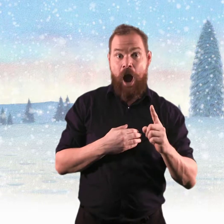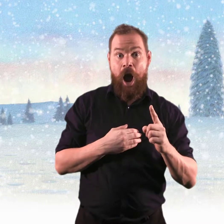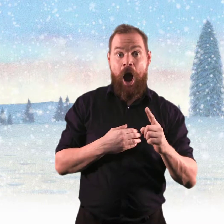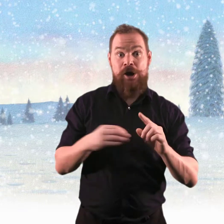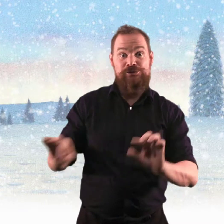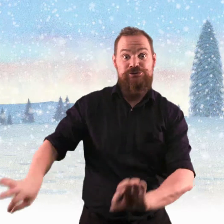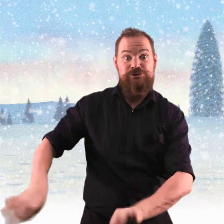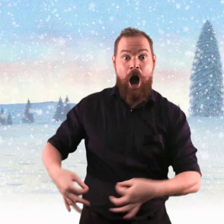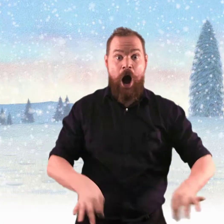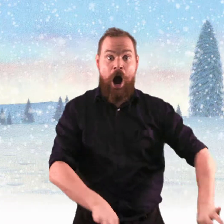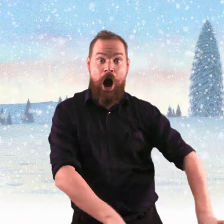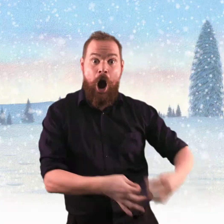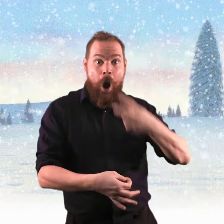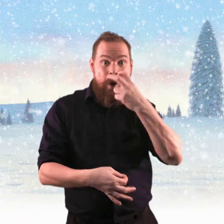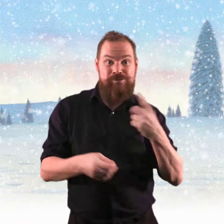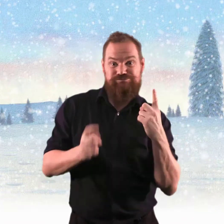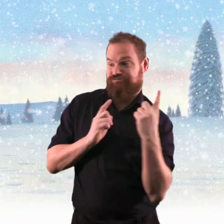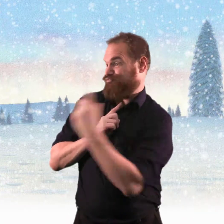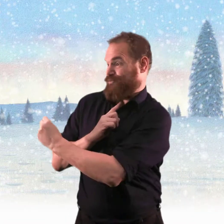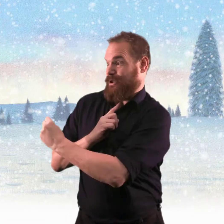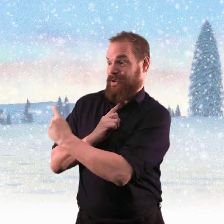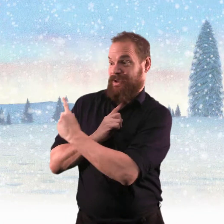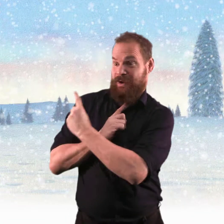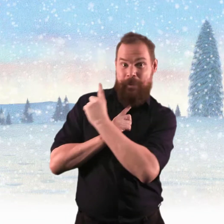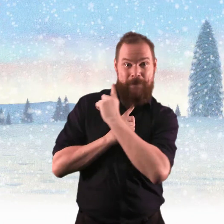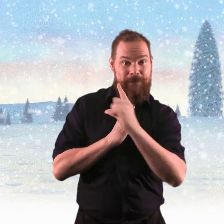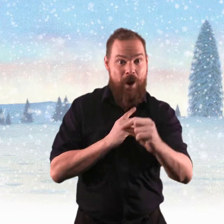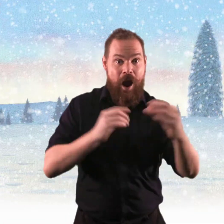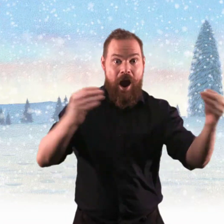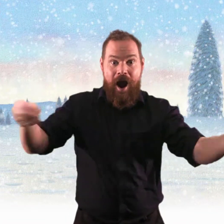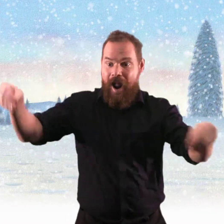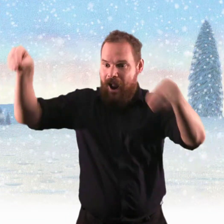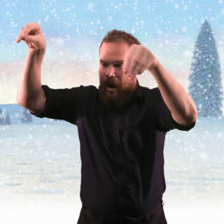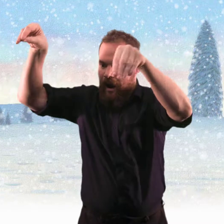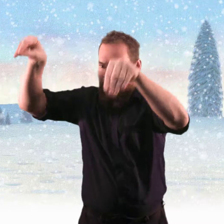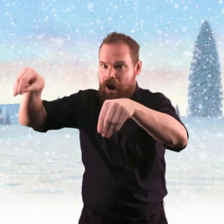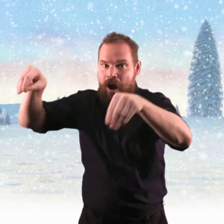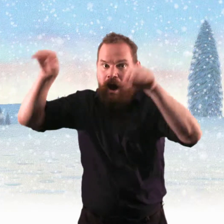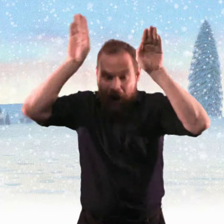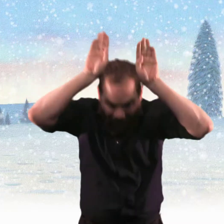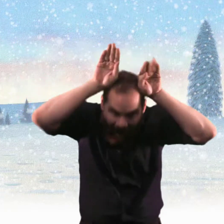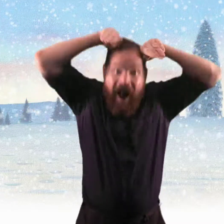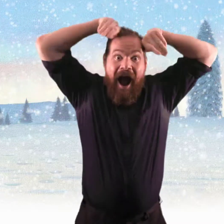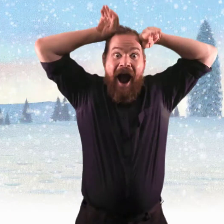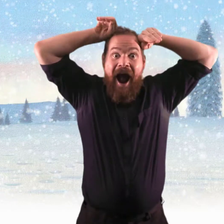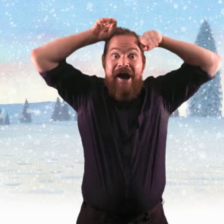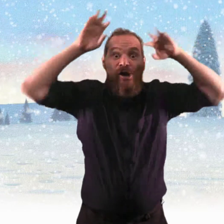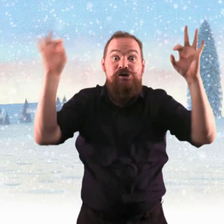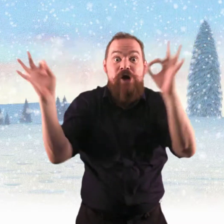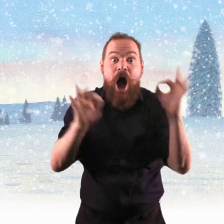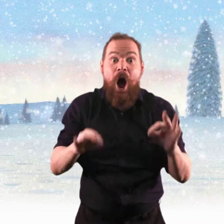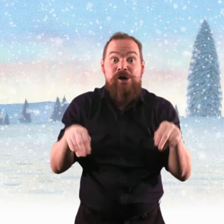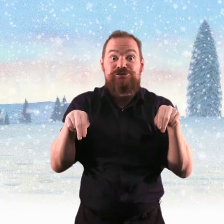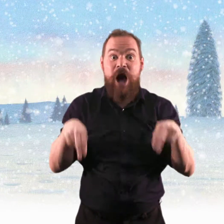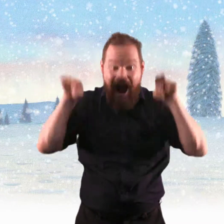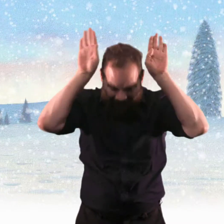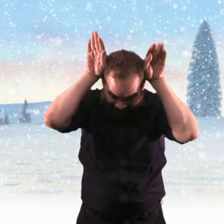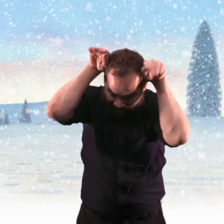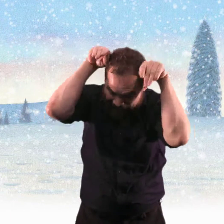There's something missing. He could use socks for the ears. He went inside and got some and placed them on the head.